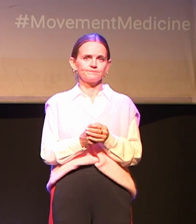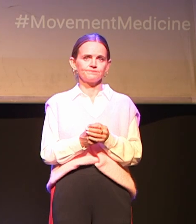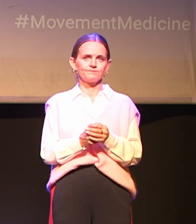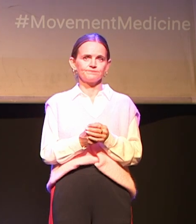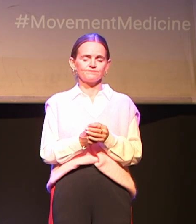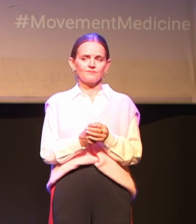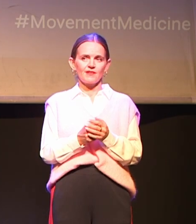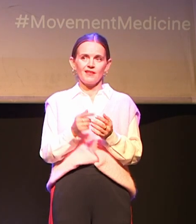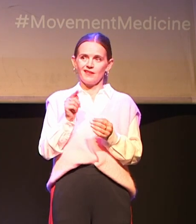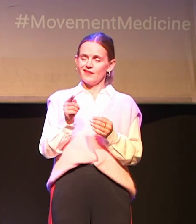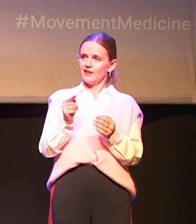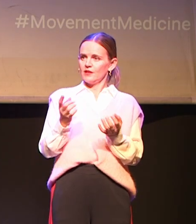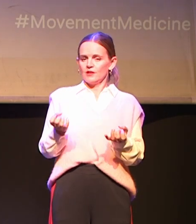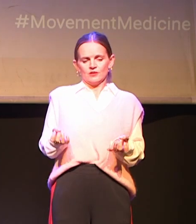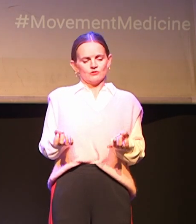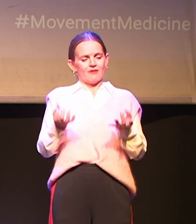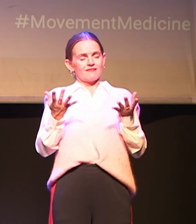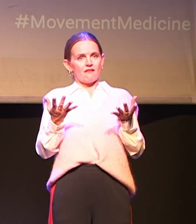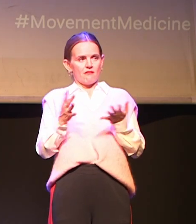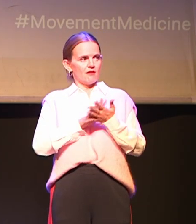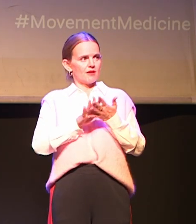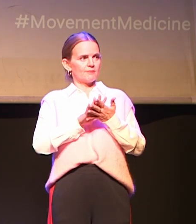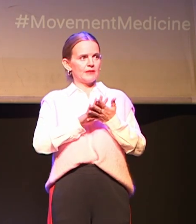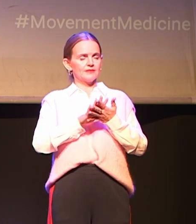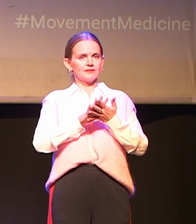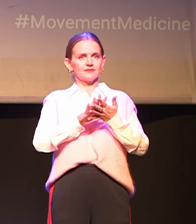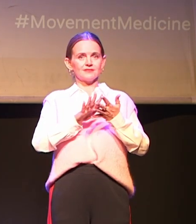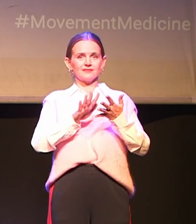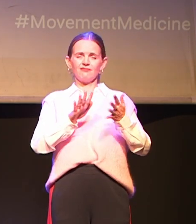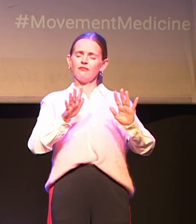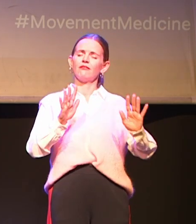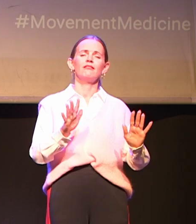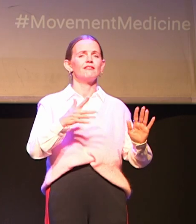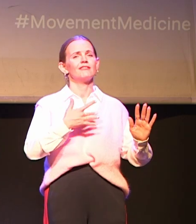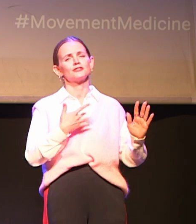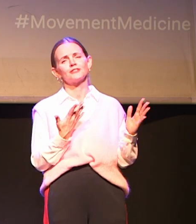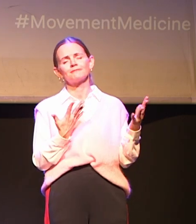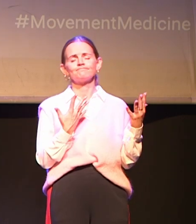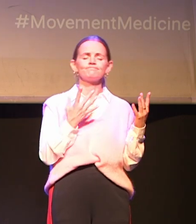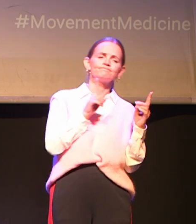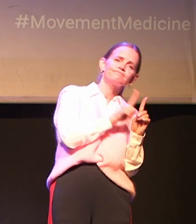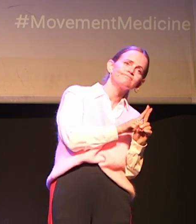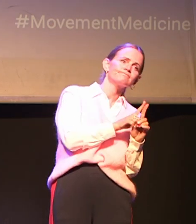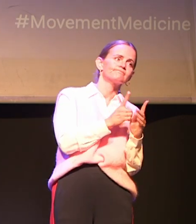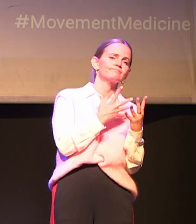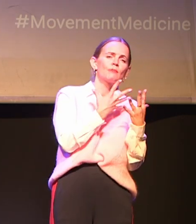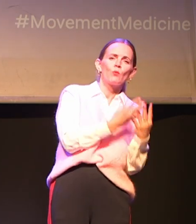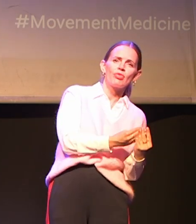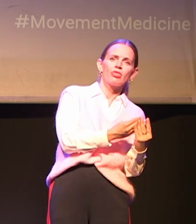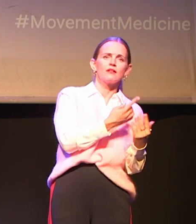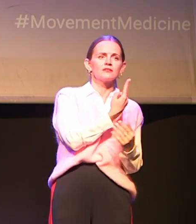Is the falling into someone's presence, into someone else,